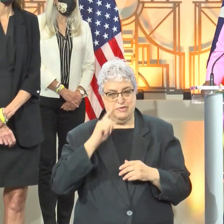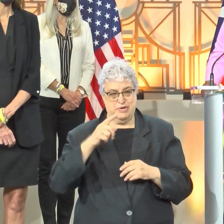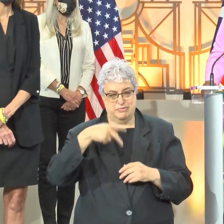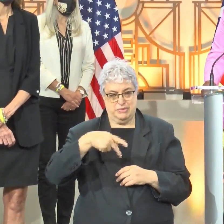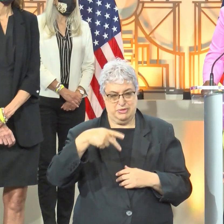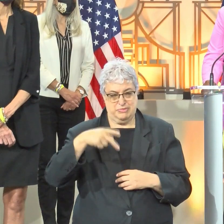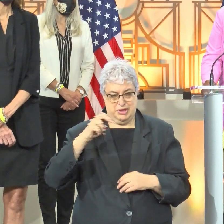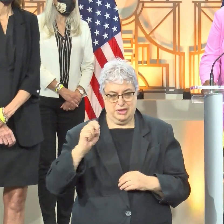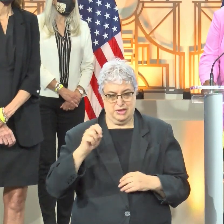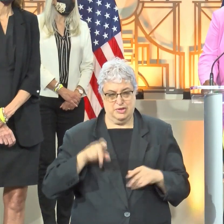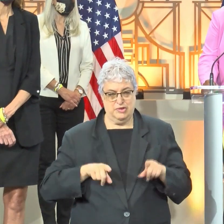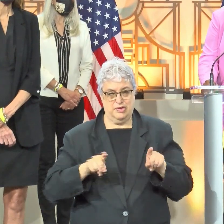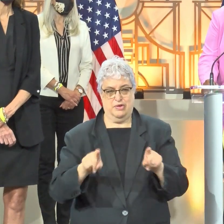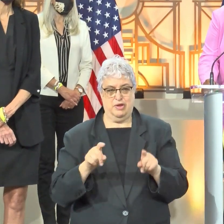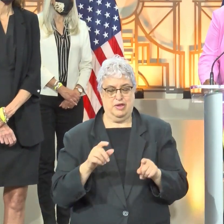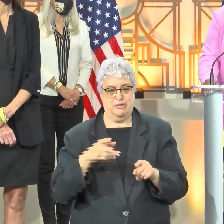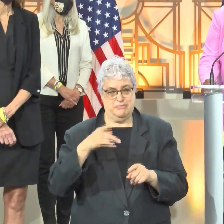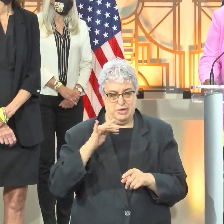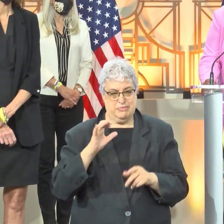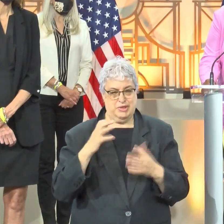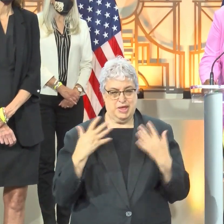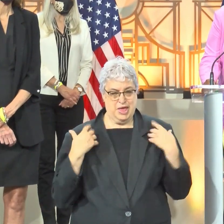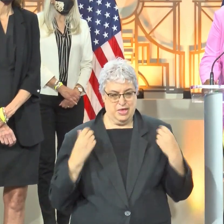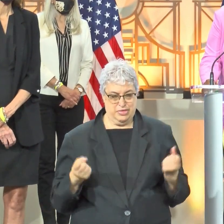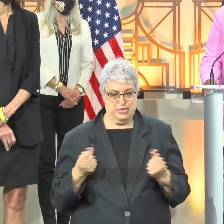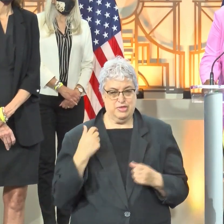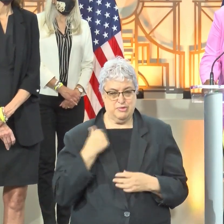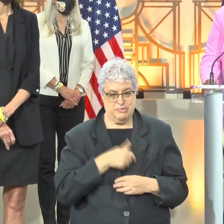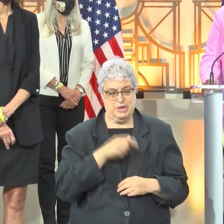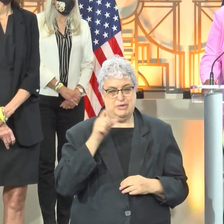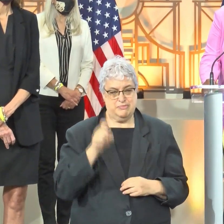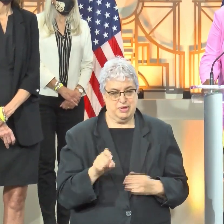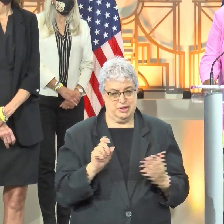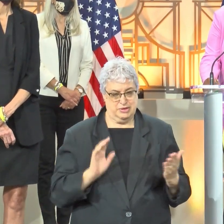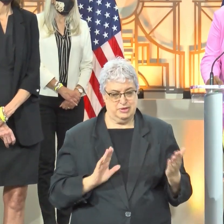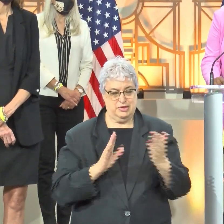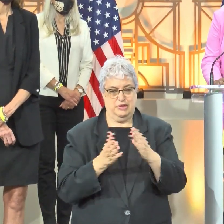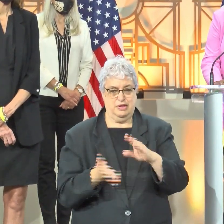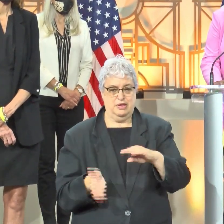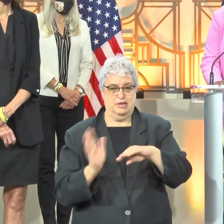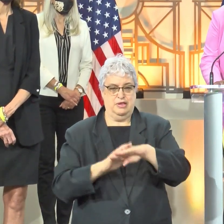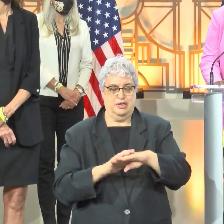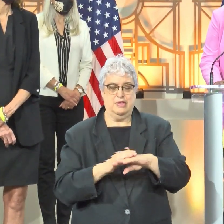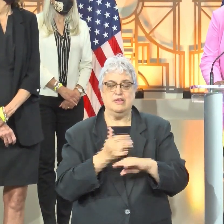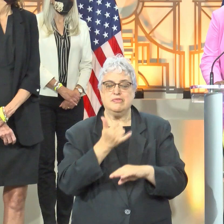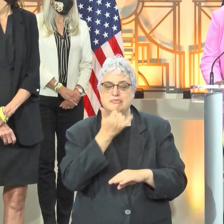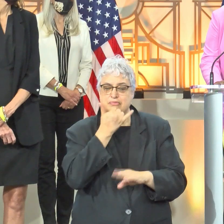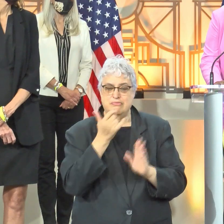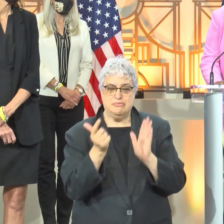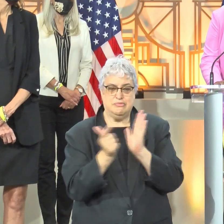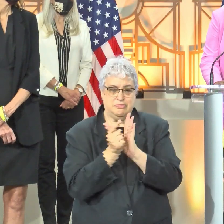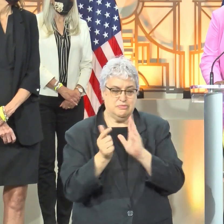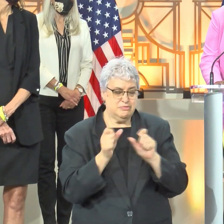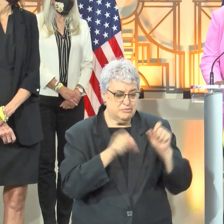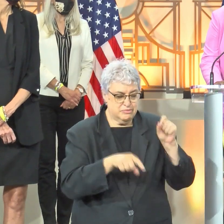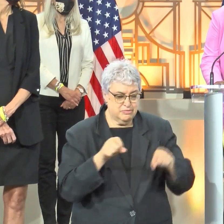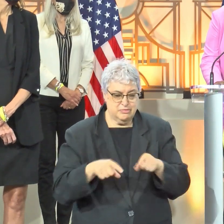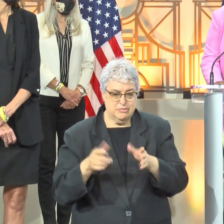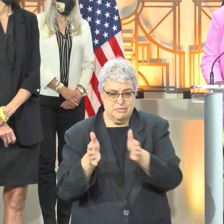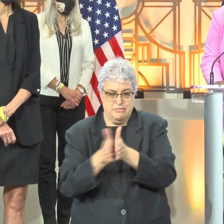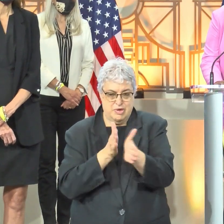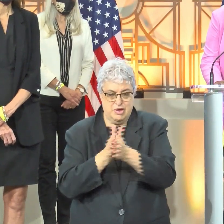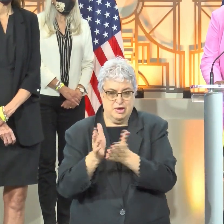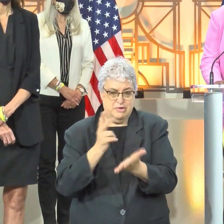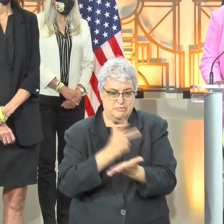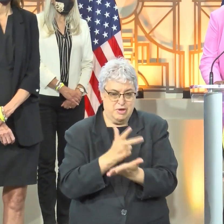PPEs during this public health emergency. We must address this uptick in illegal dumping, litter in our parks, our